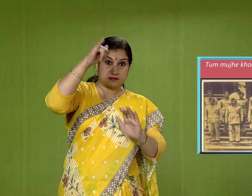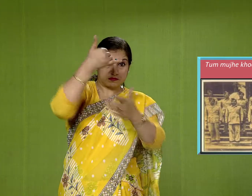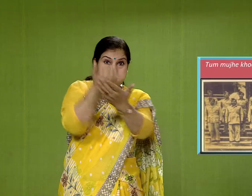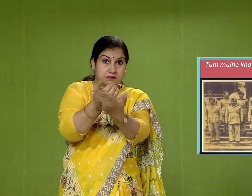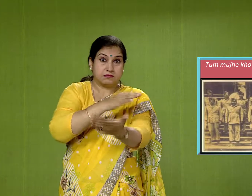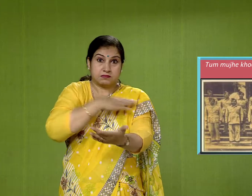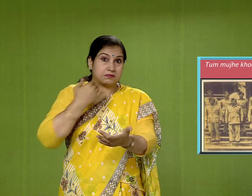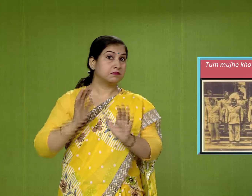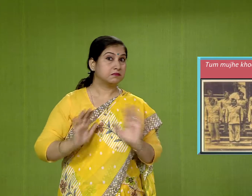crash.